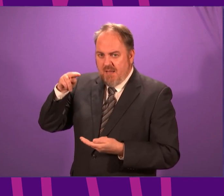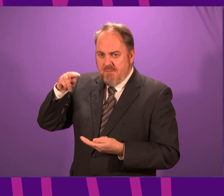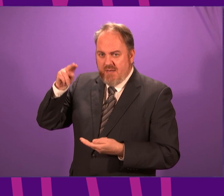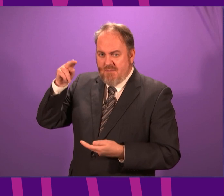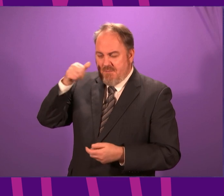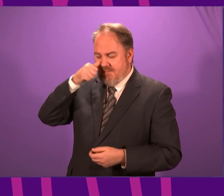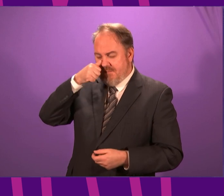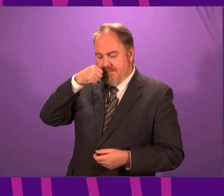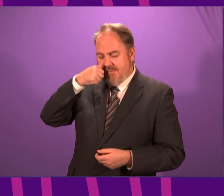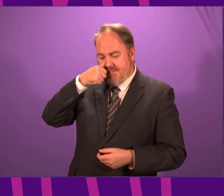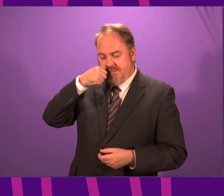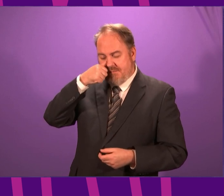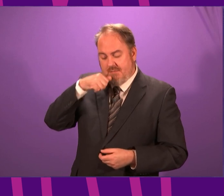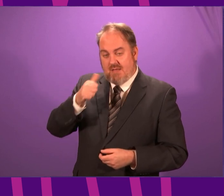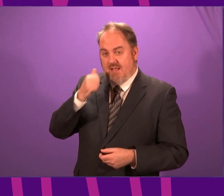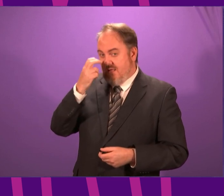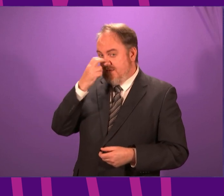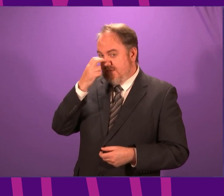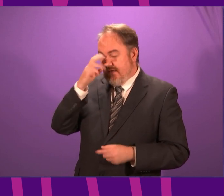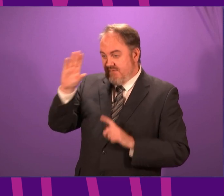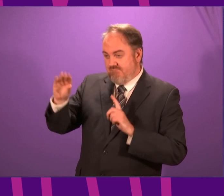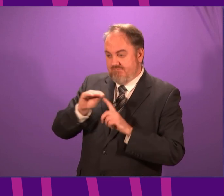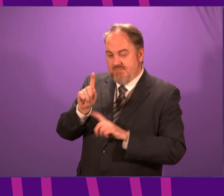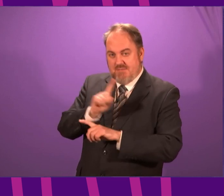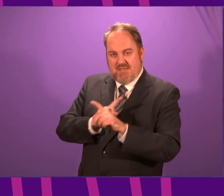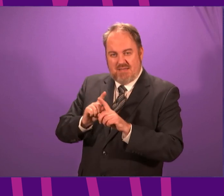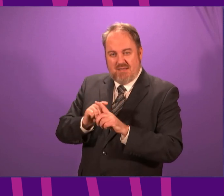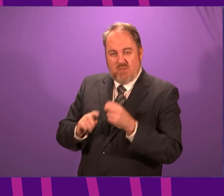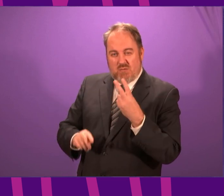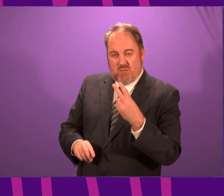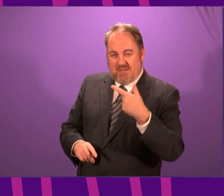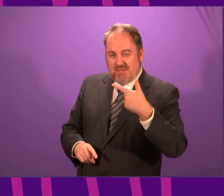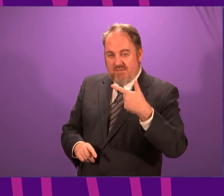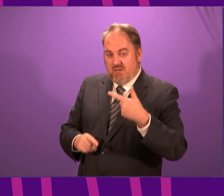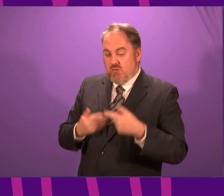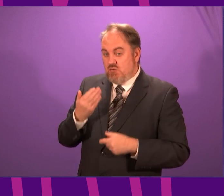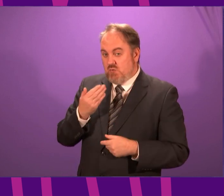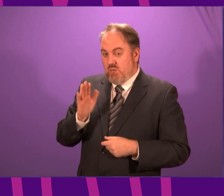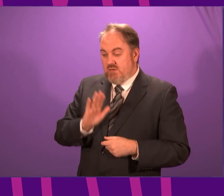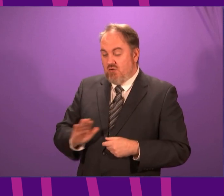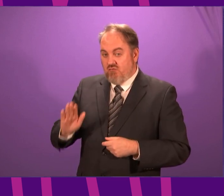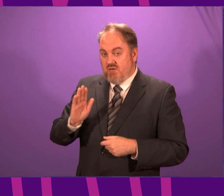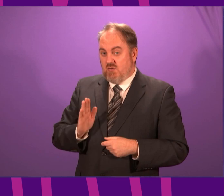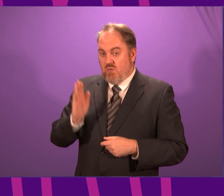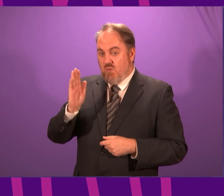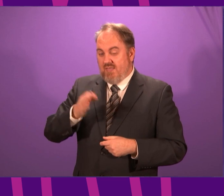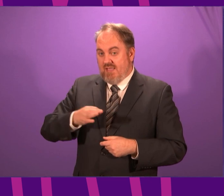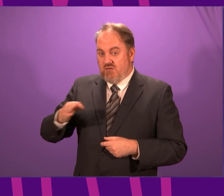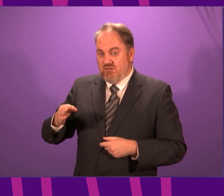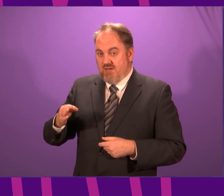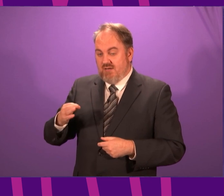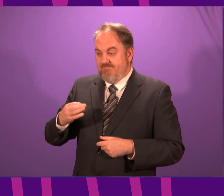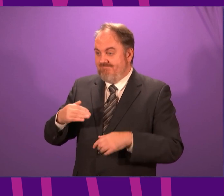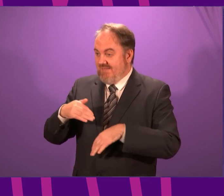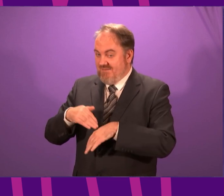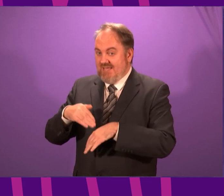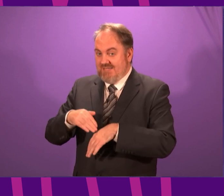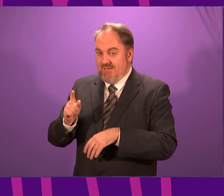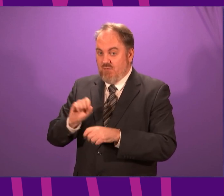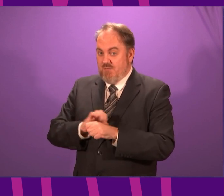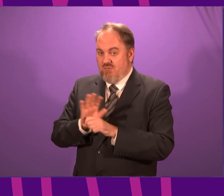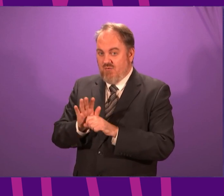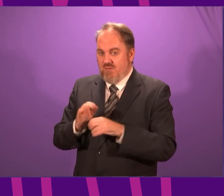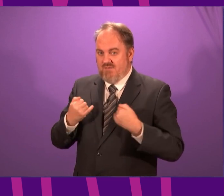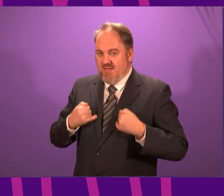night's briefing having 27 different schools across the authority affected. This, of course, reflects the wider